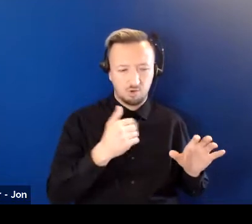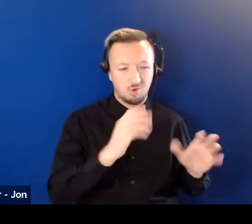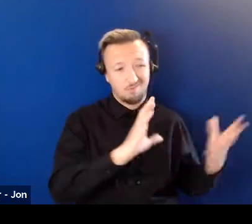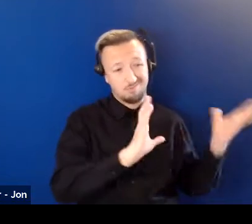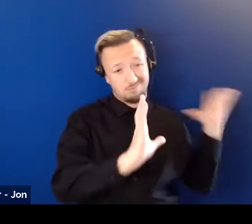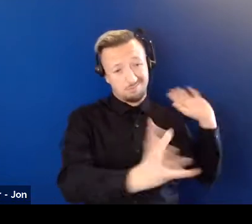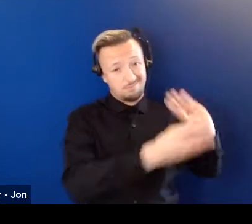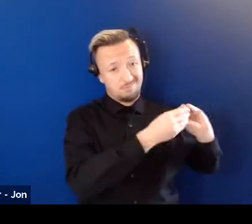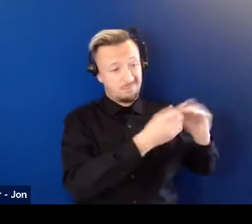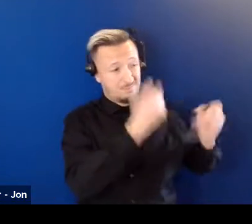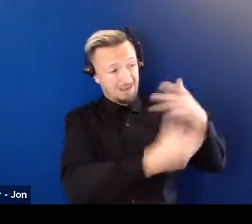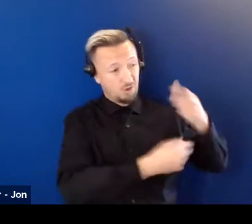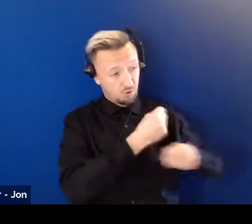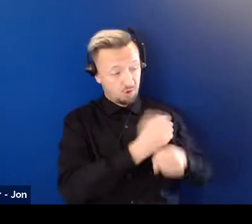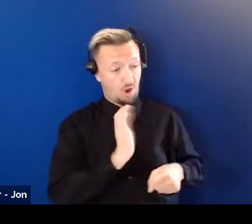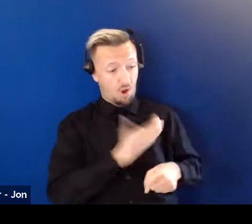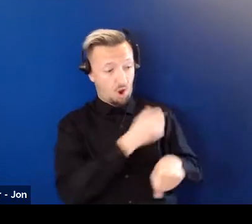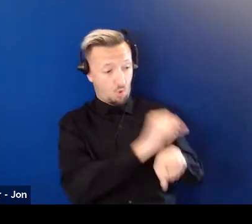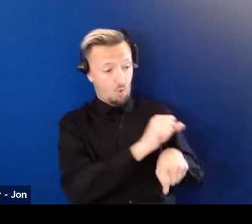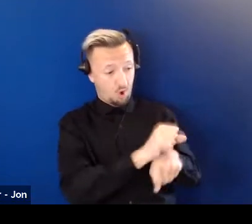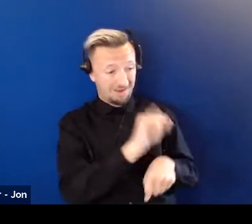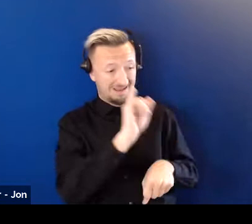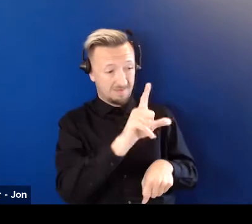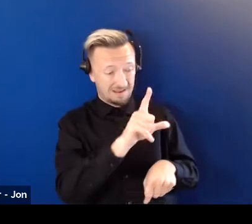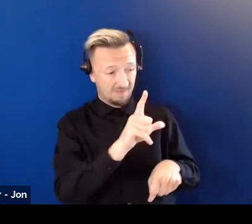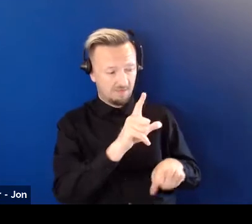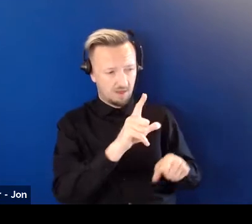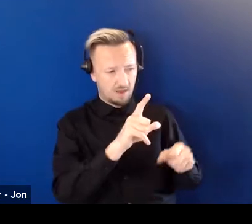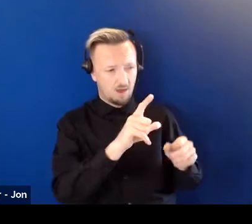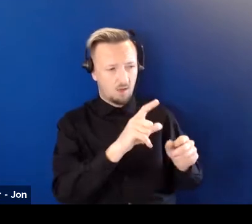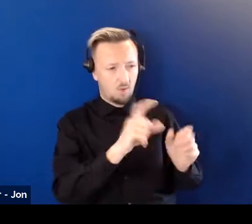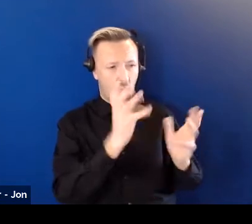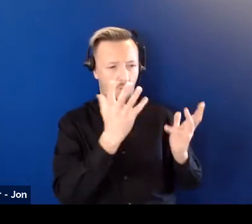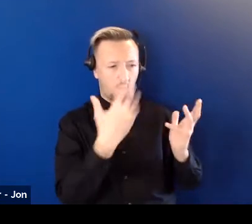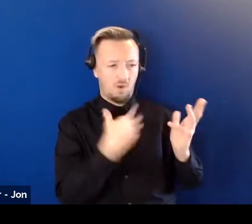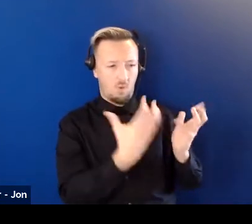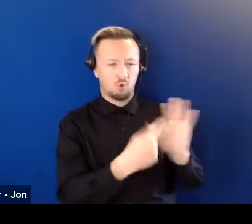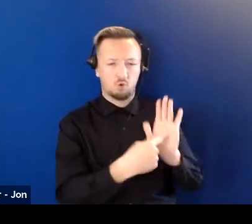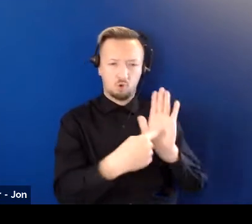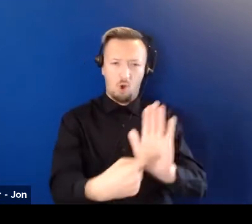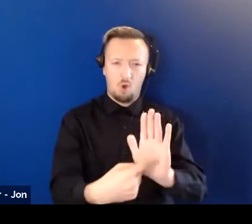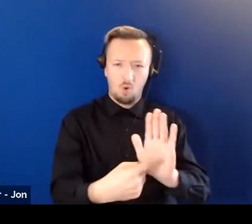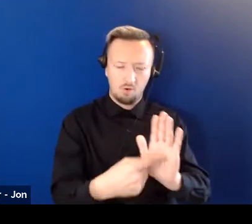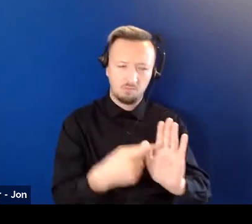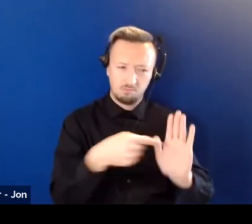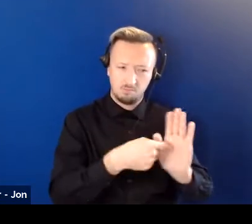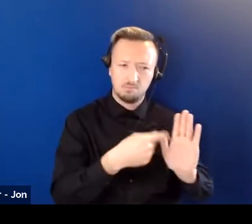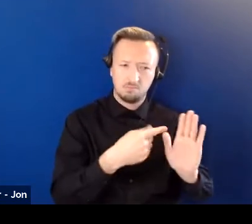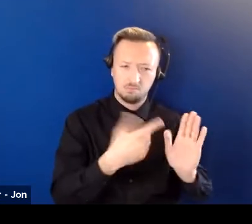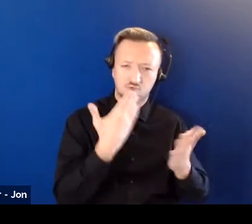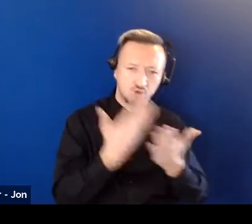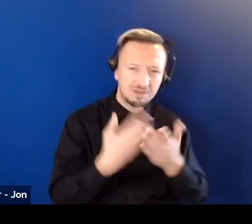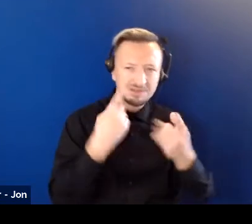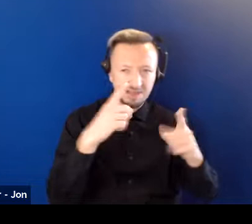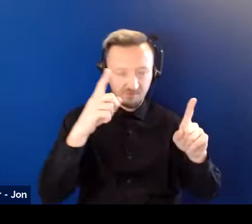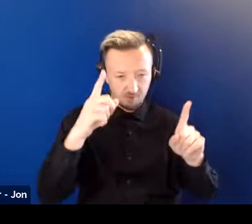doing for years with the independent living approach. And at the same time, we're able to use this opportunity, like I said,